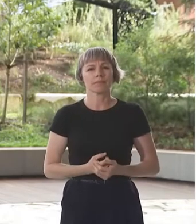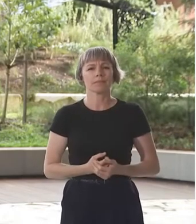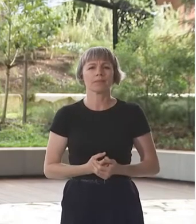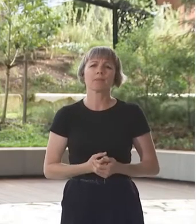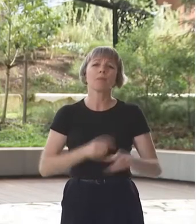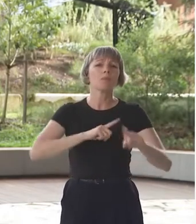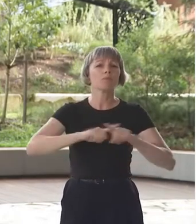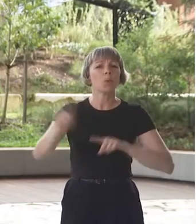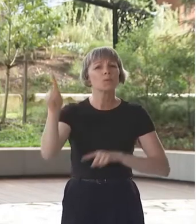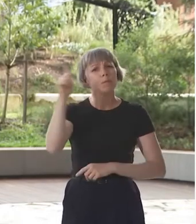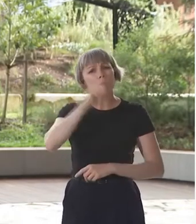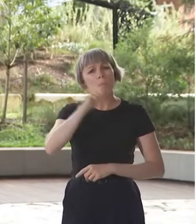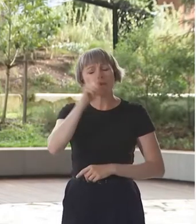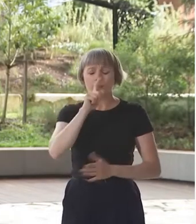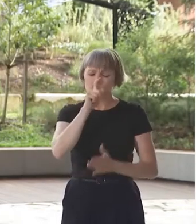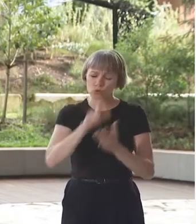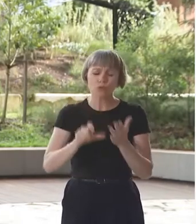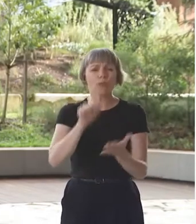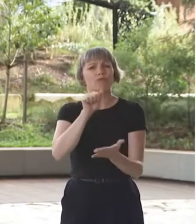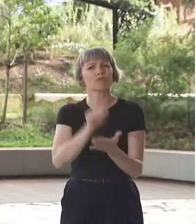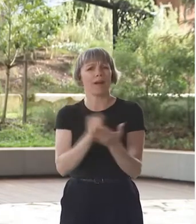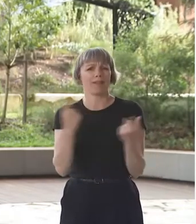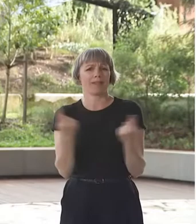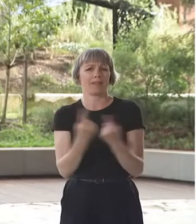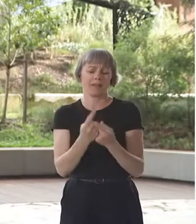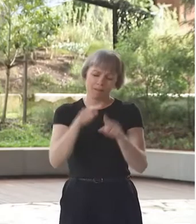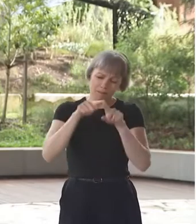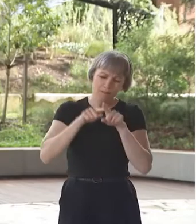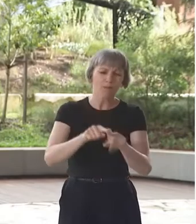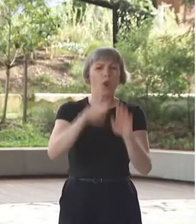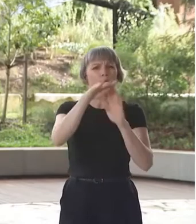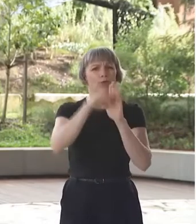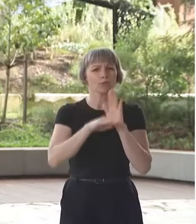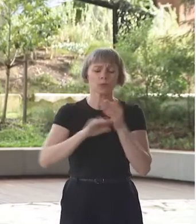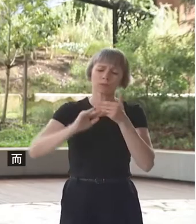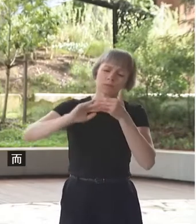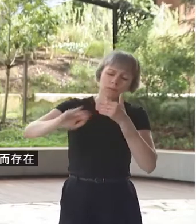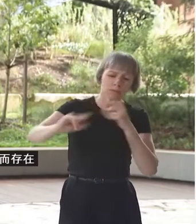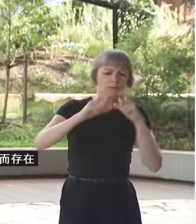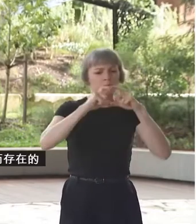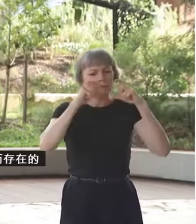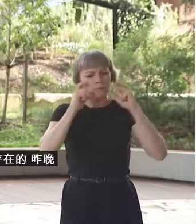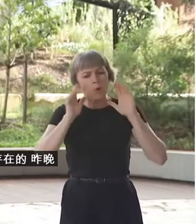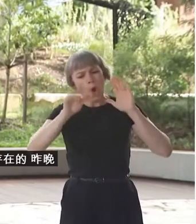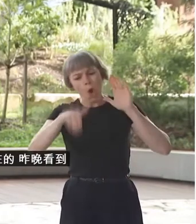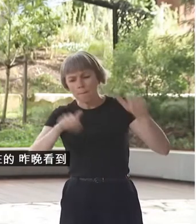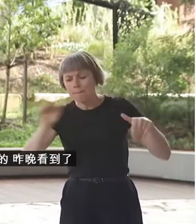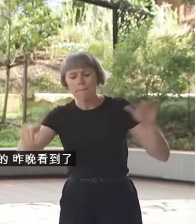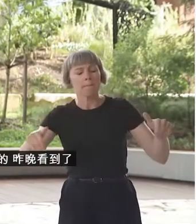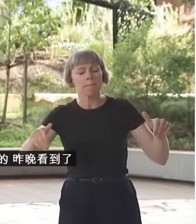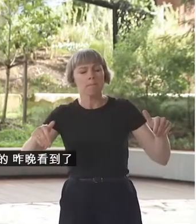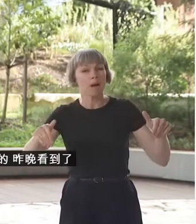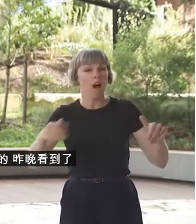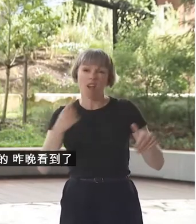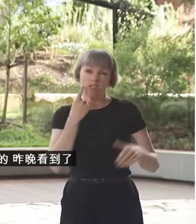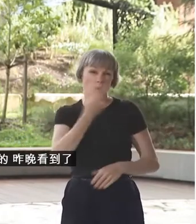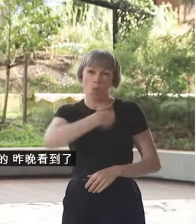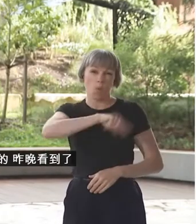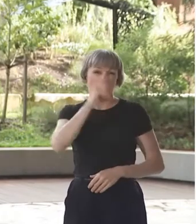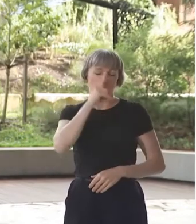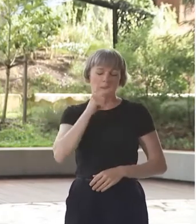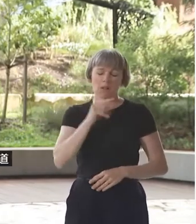99.95% of people who are doing the right thing, I think everyone would feel completely frustrated and shocked by what they saw last